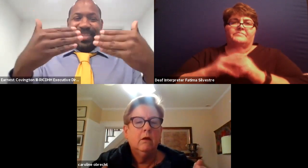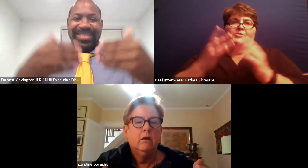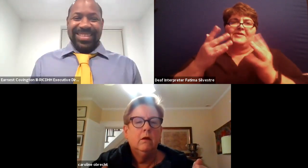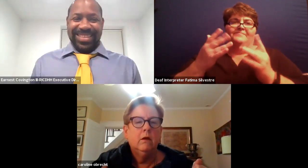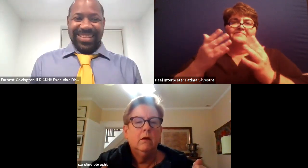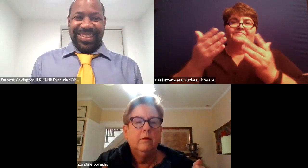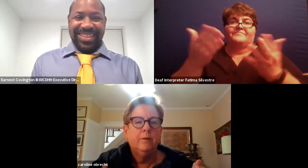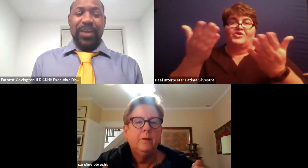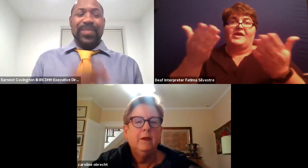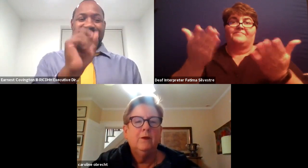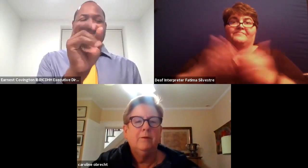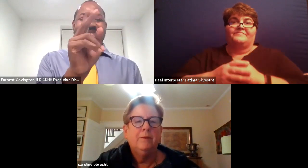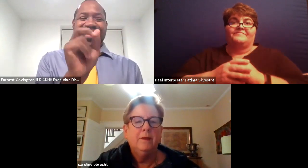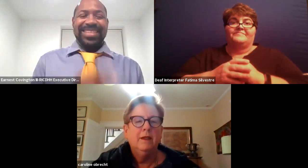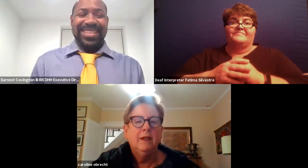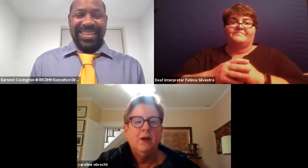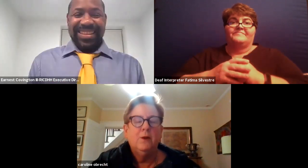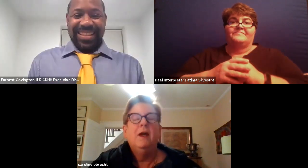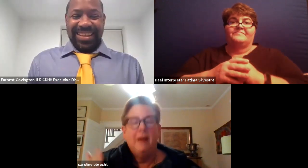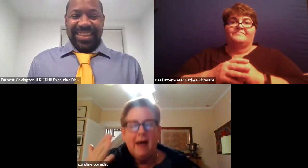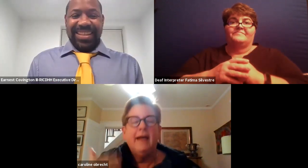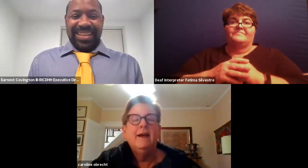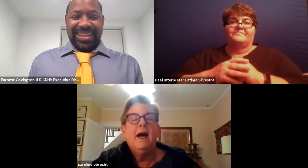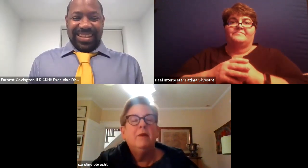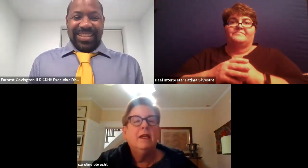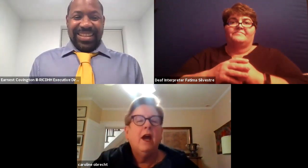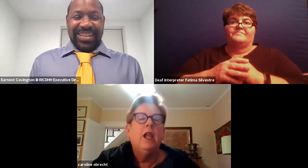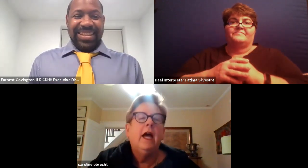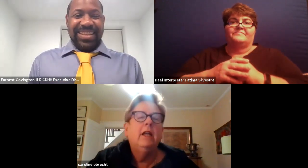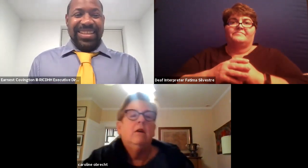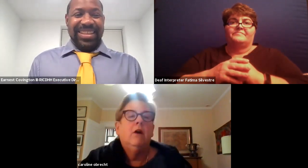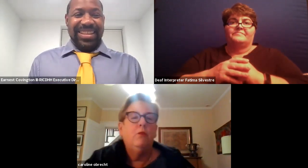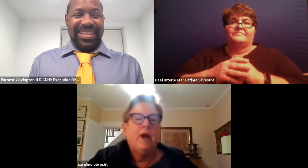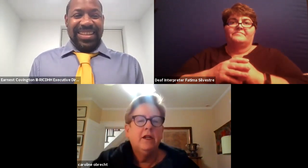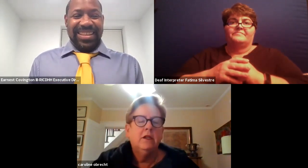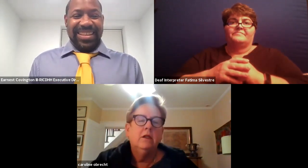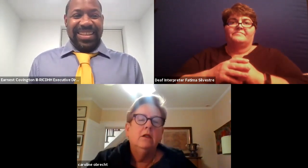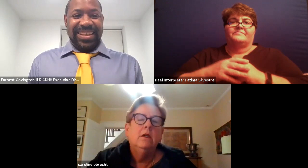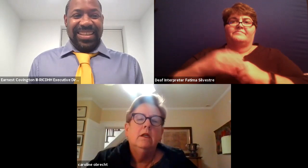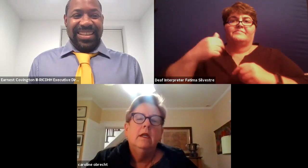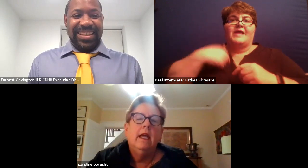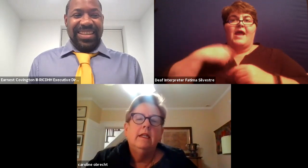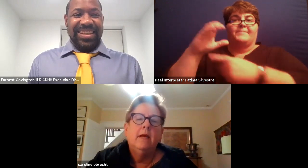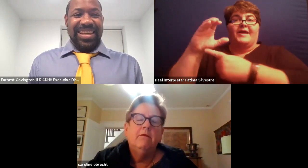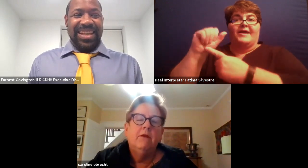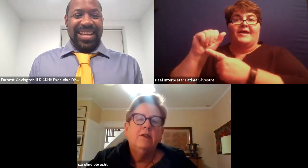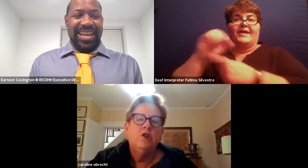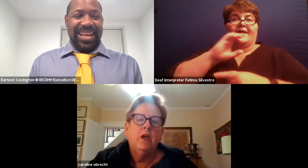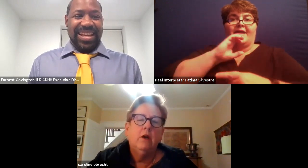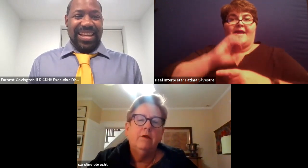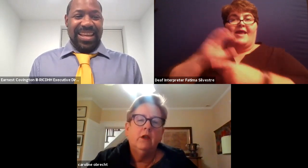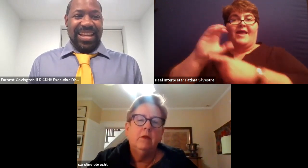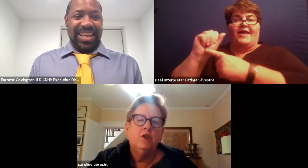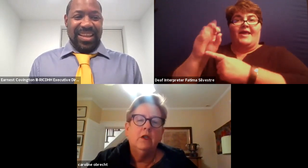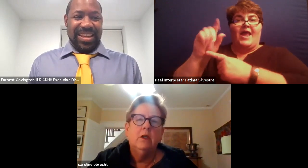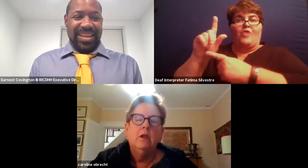Okay, go ahead, Caroline. Sorry. Hi, I'm Caroline Obrecht, and I'm the vice